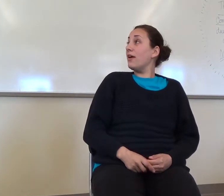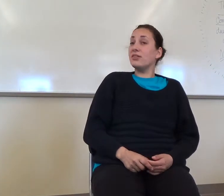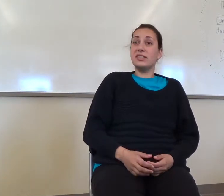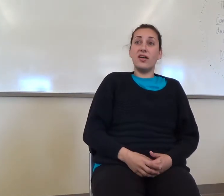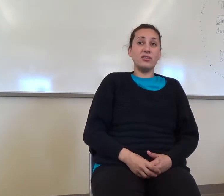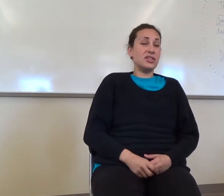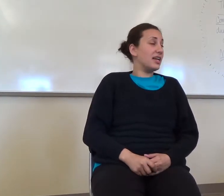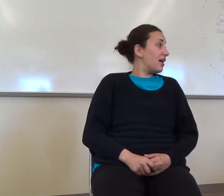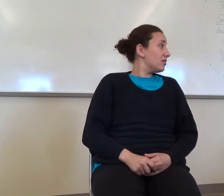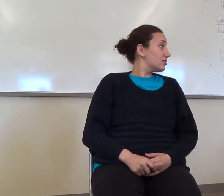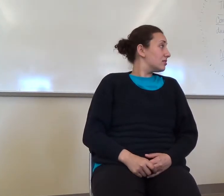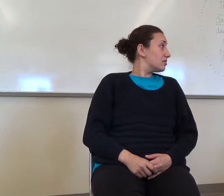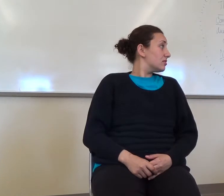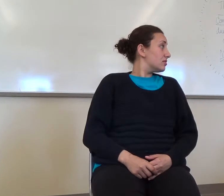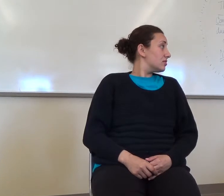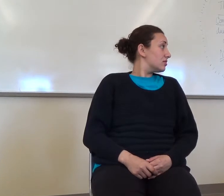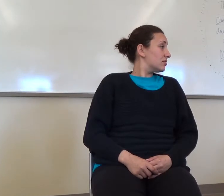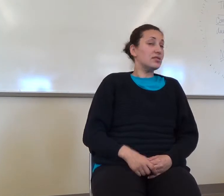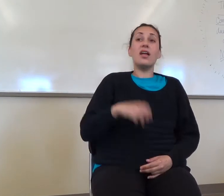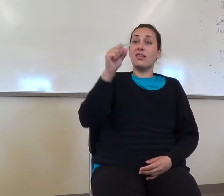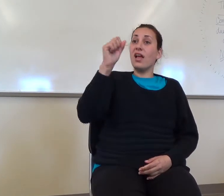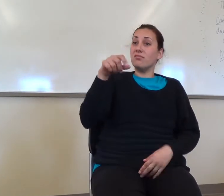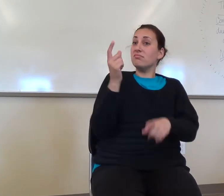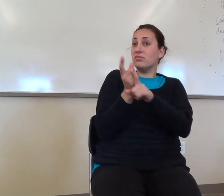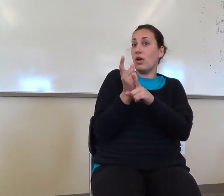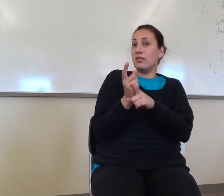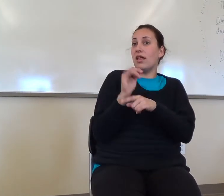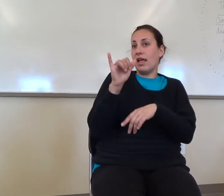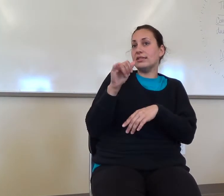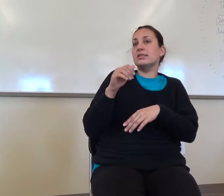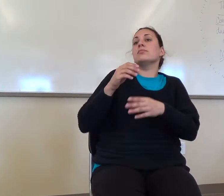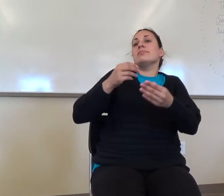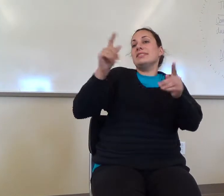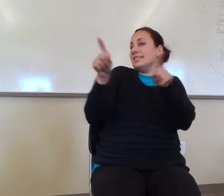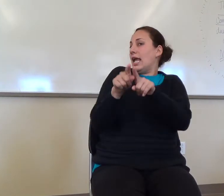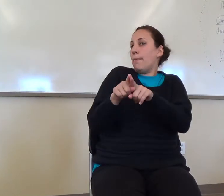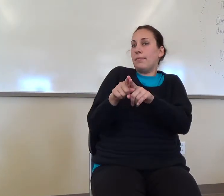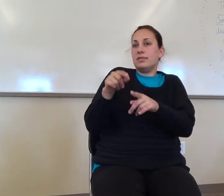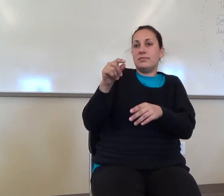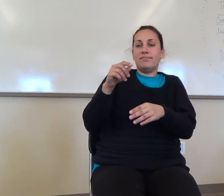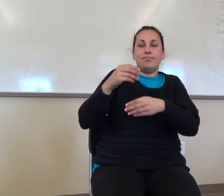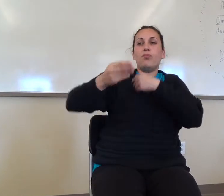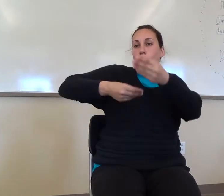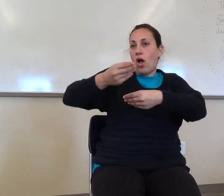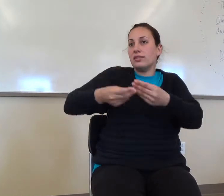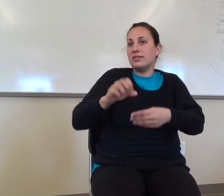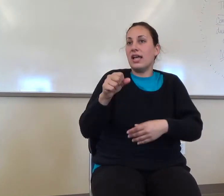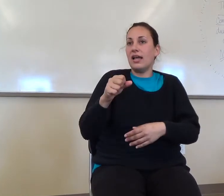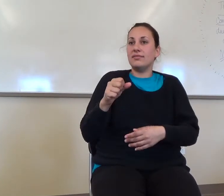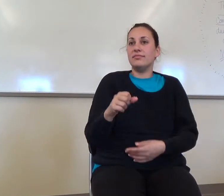sapphires and how they're dug out. Yeah, that's the mining. That's the same as mining. Okay, but